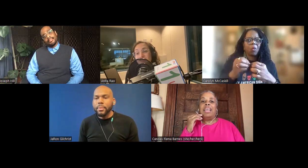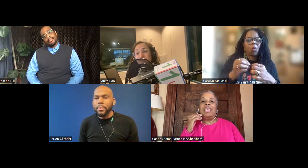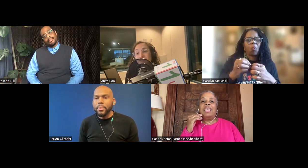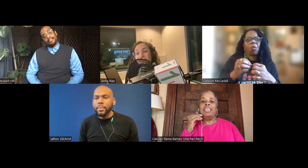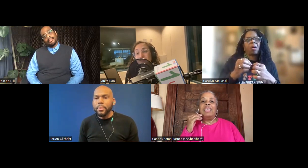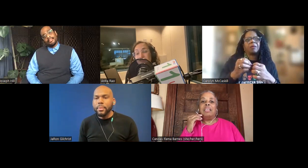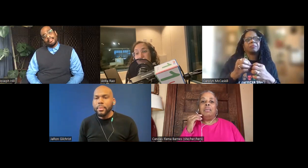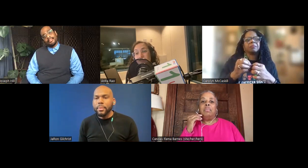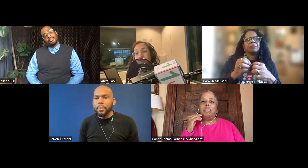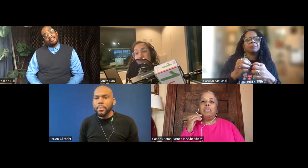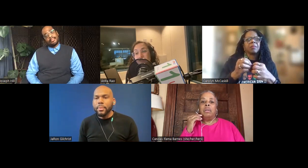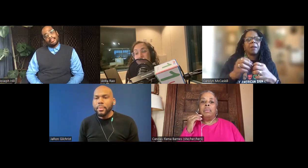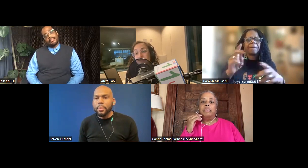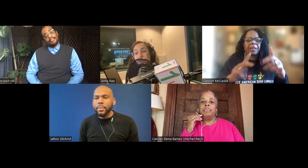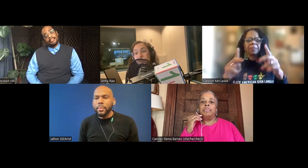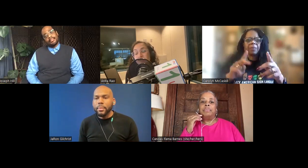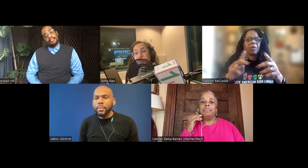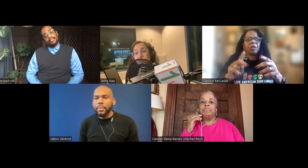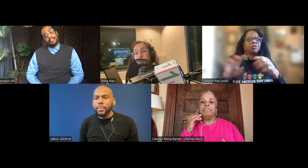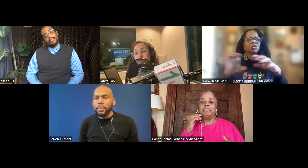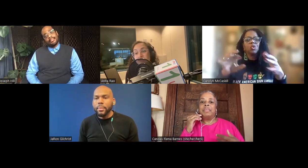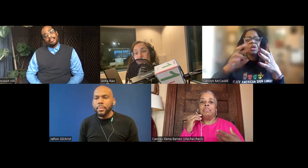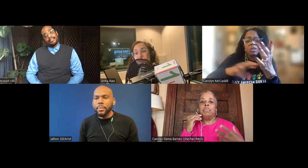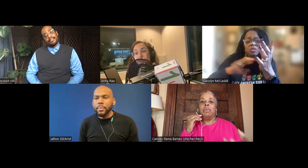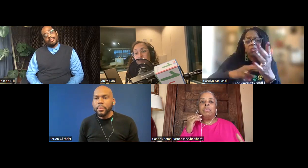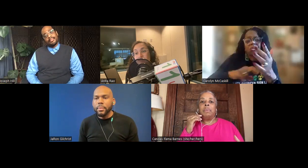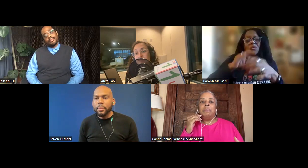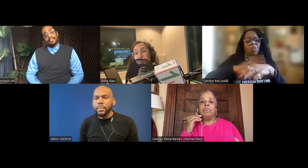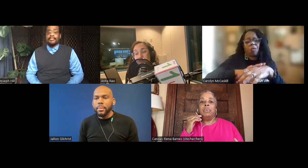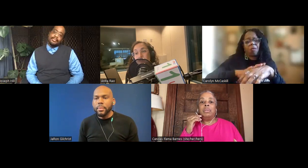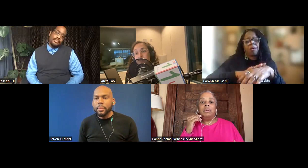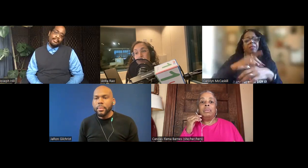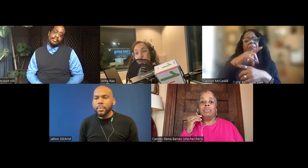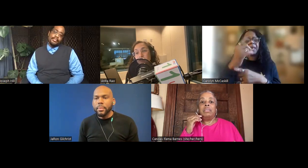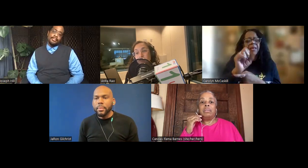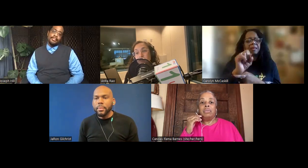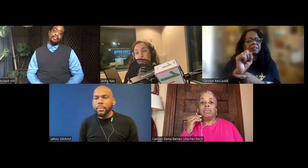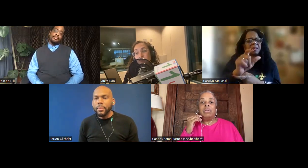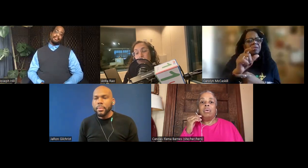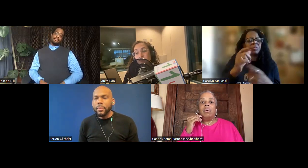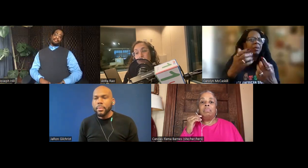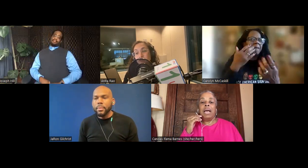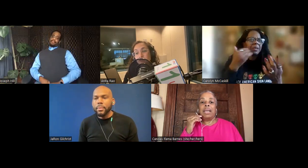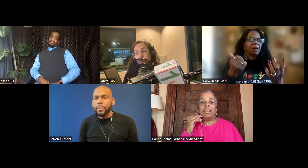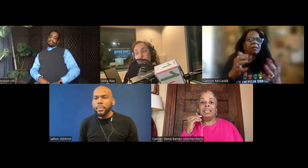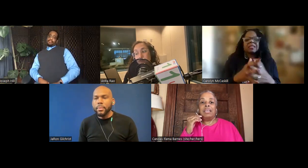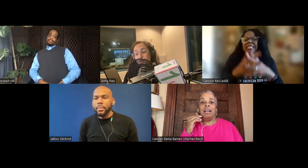I can see more and more people who are doing research on Black